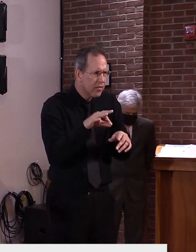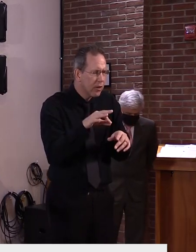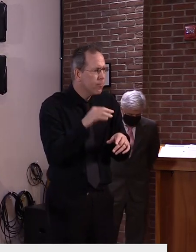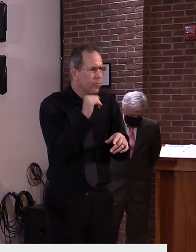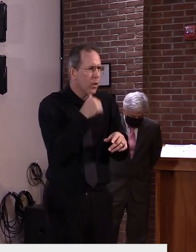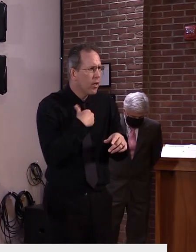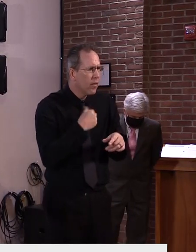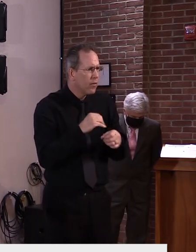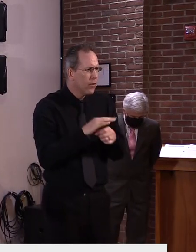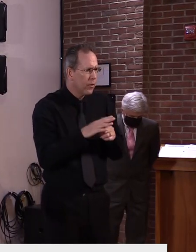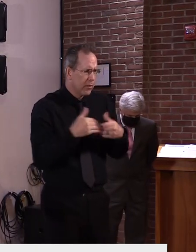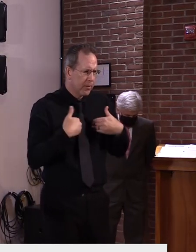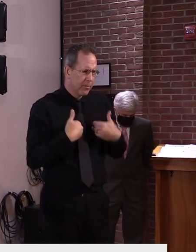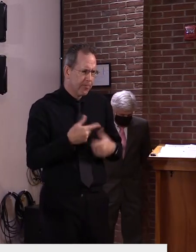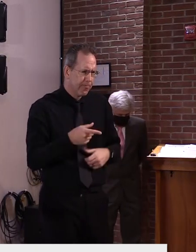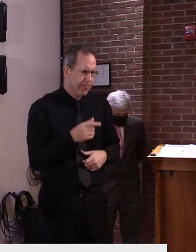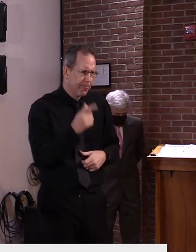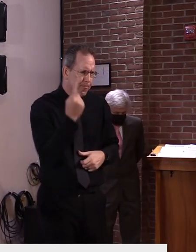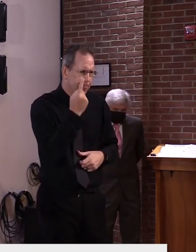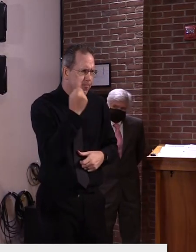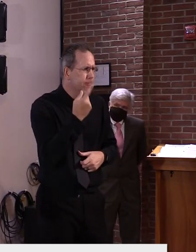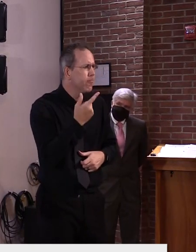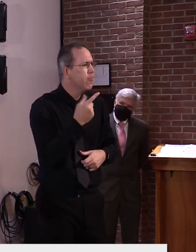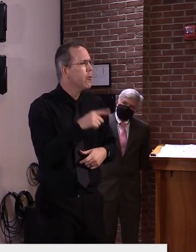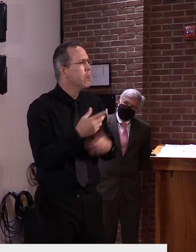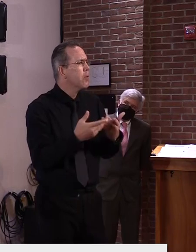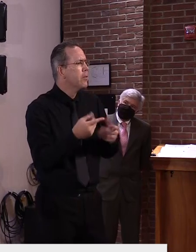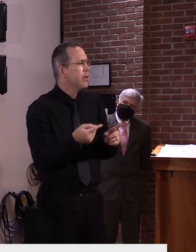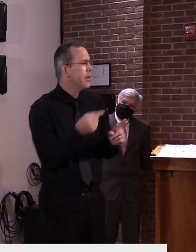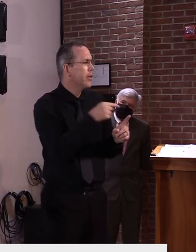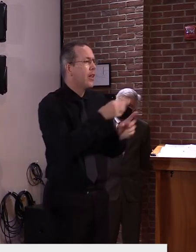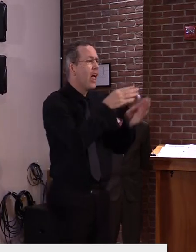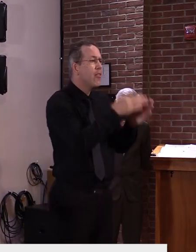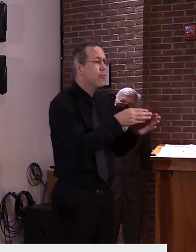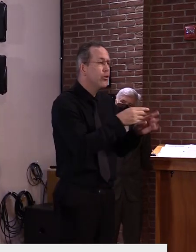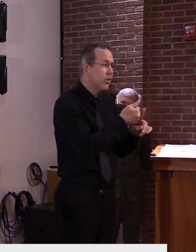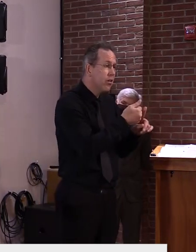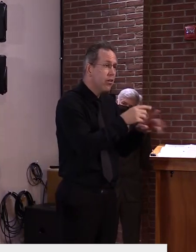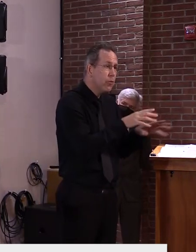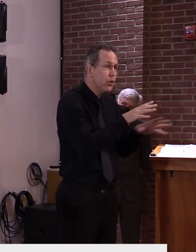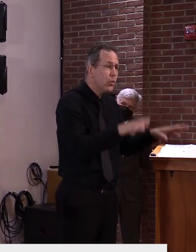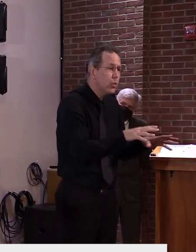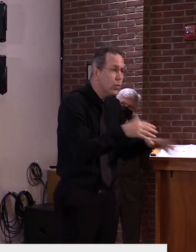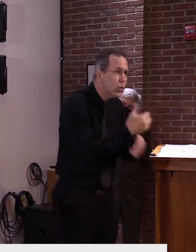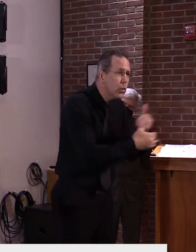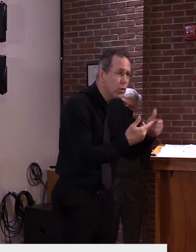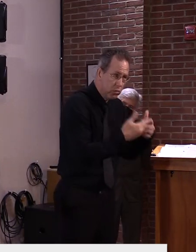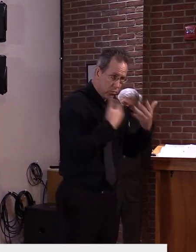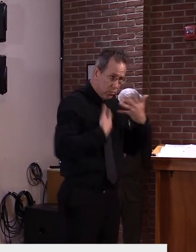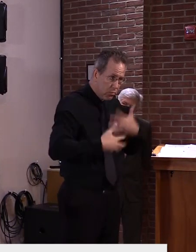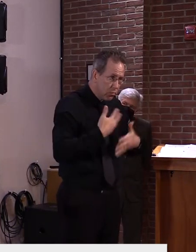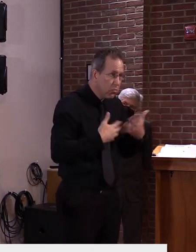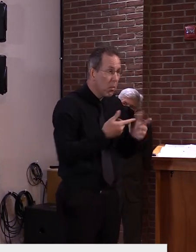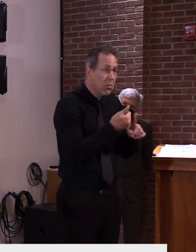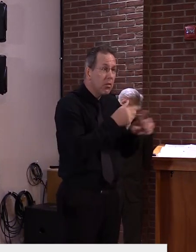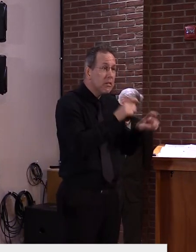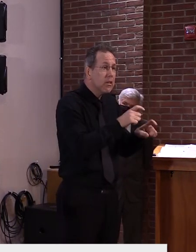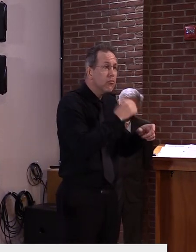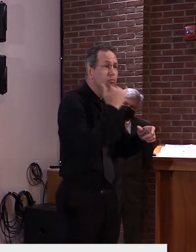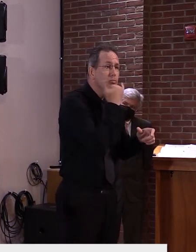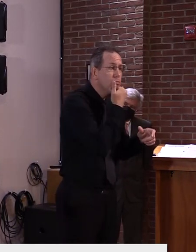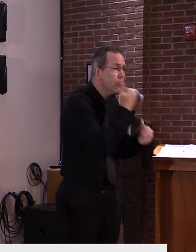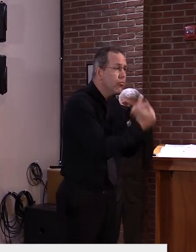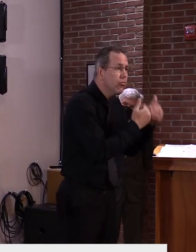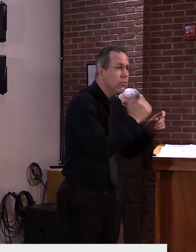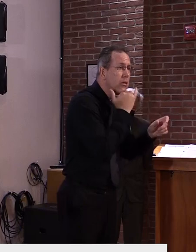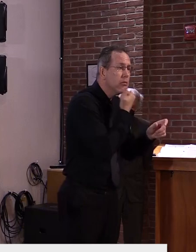there's something wrong in the actual testing protocol that's been going on that led to these positives, whether it has to do with the